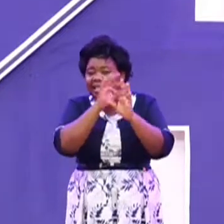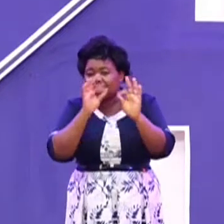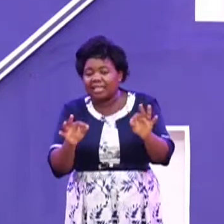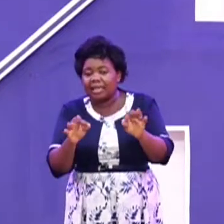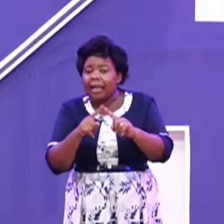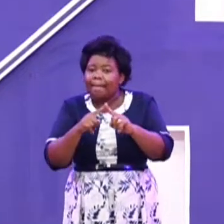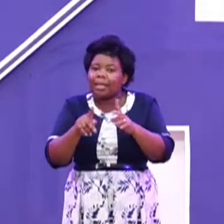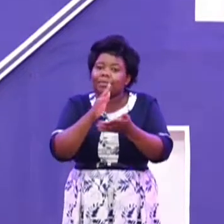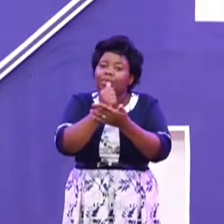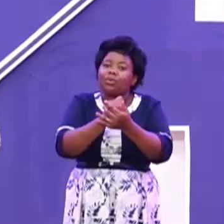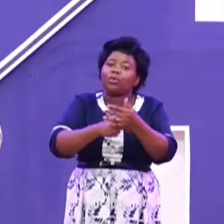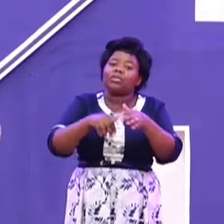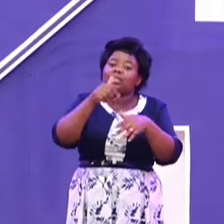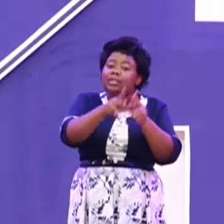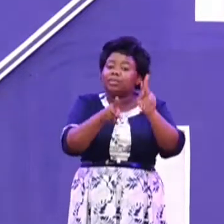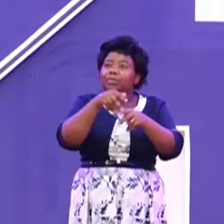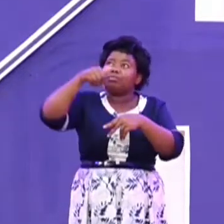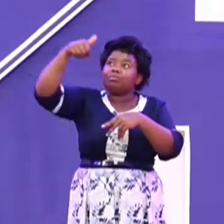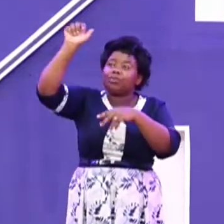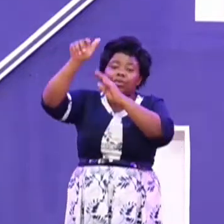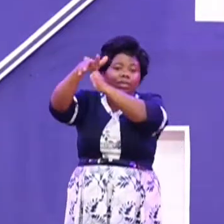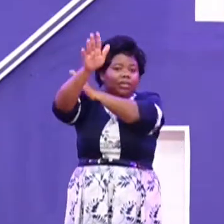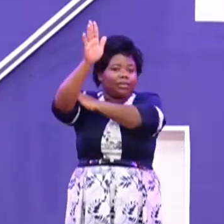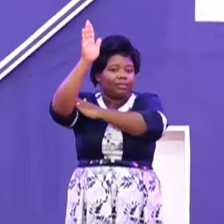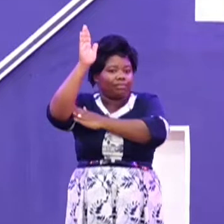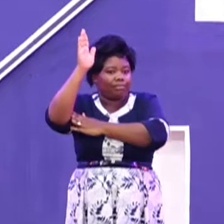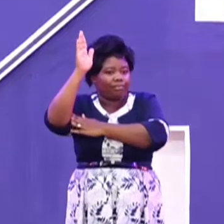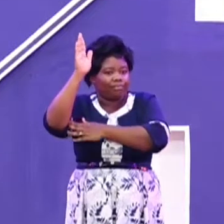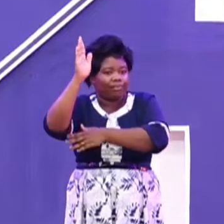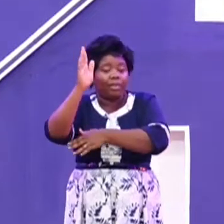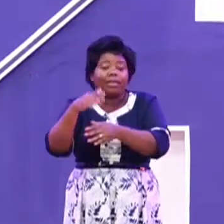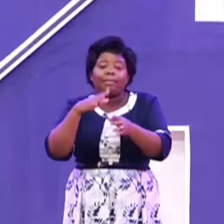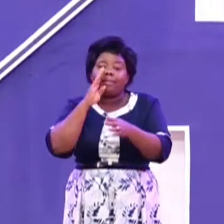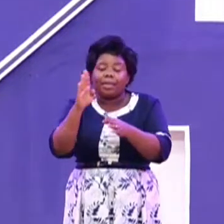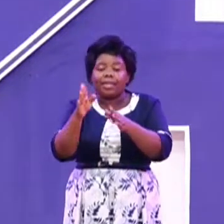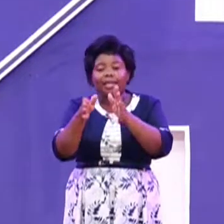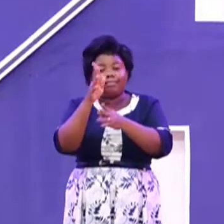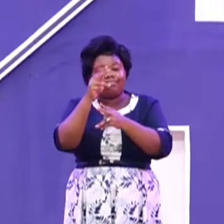they are his people. Be very careful.